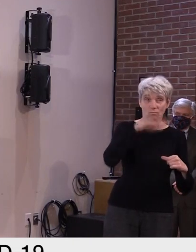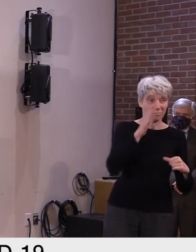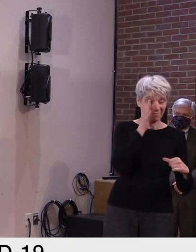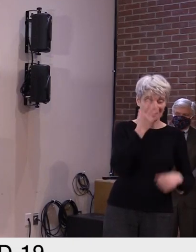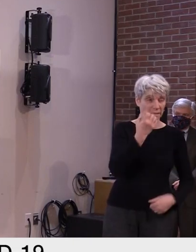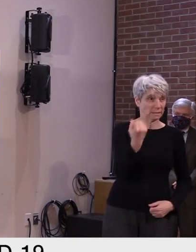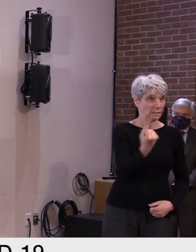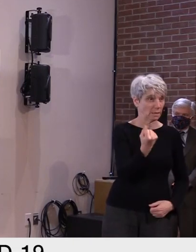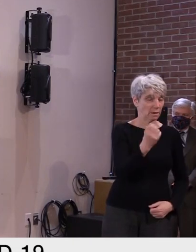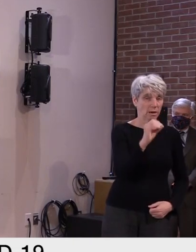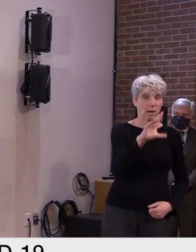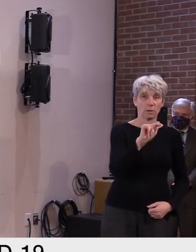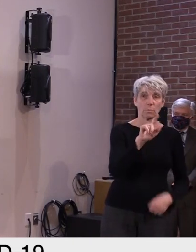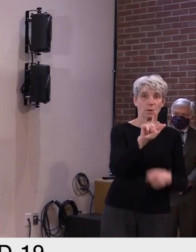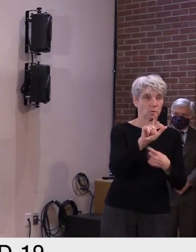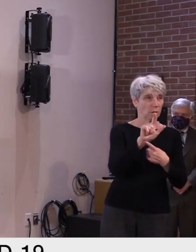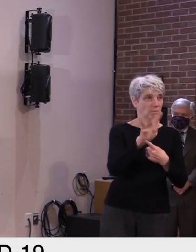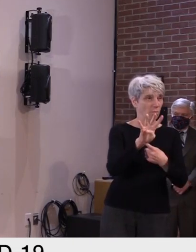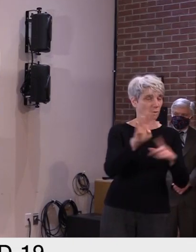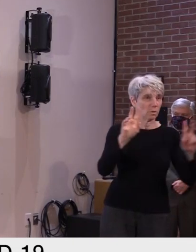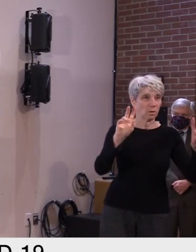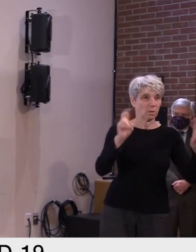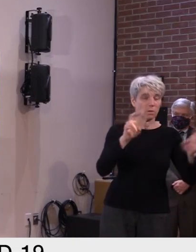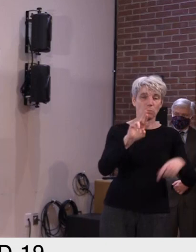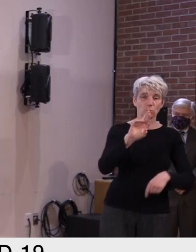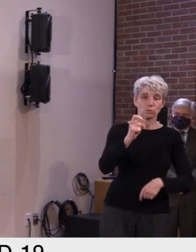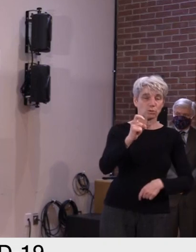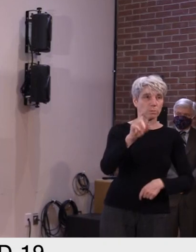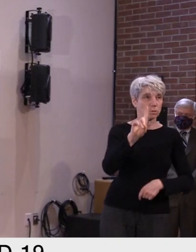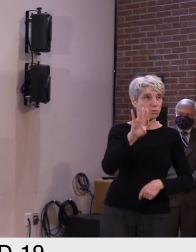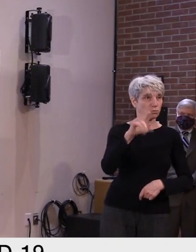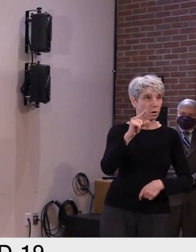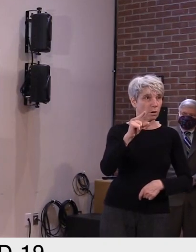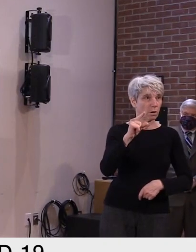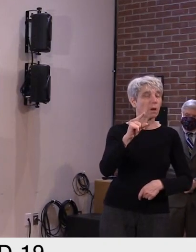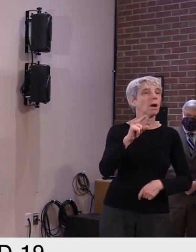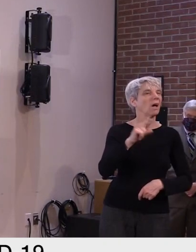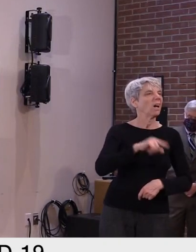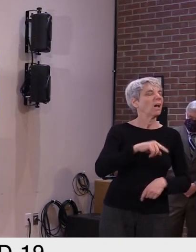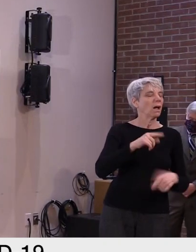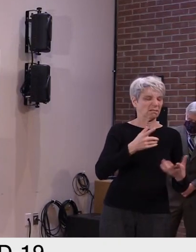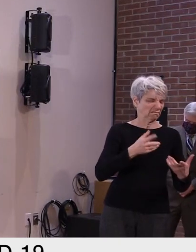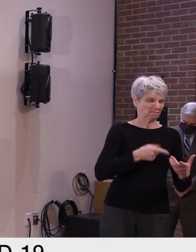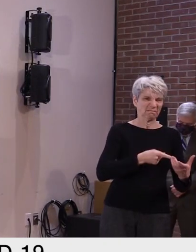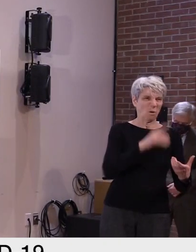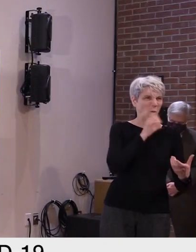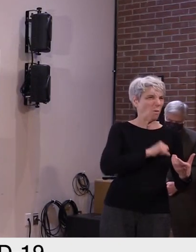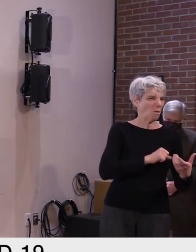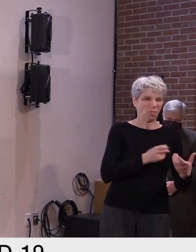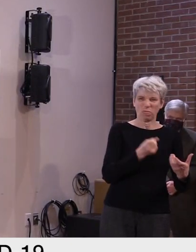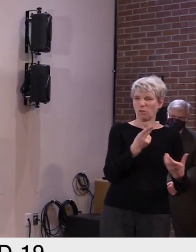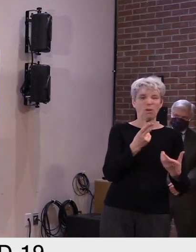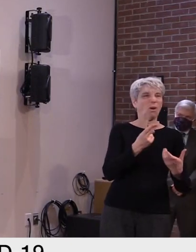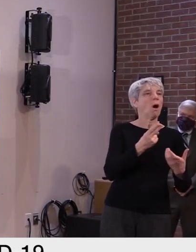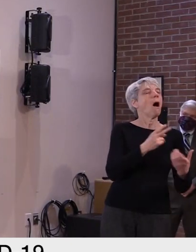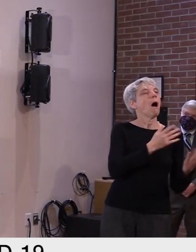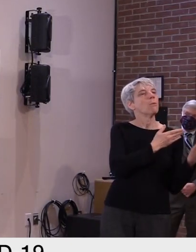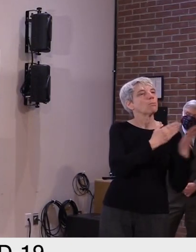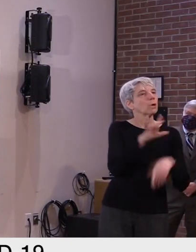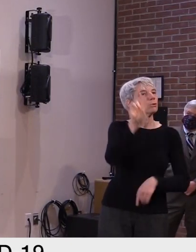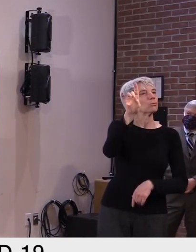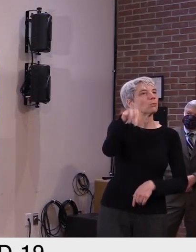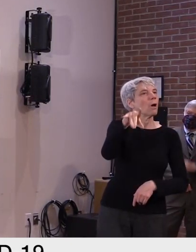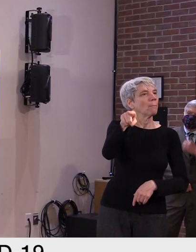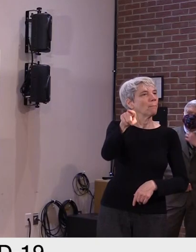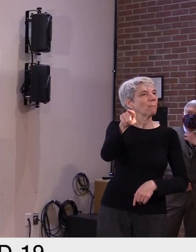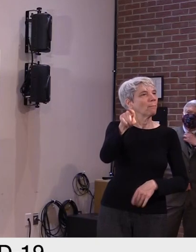October 24th, is Prescription Drug Take-Back Day. That, to remind everybody, is the day when you can dispose